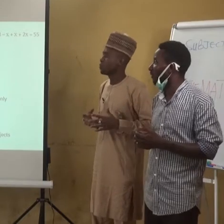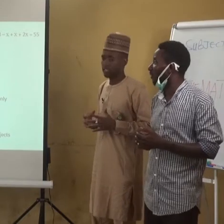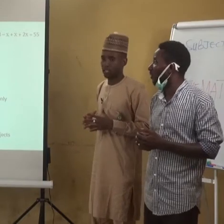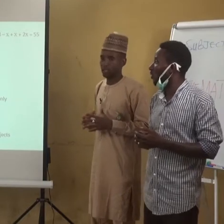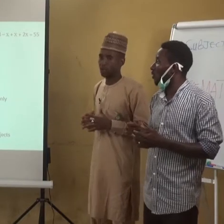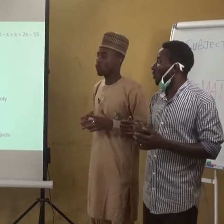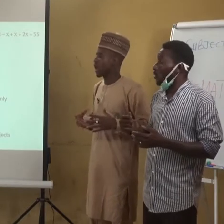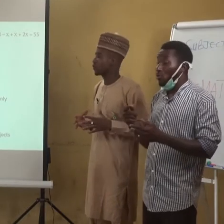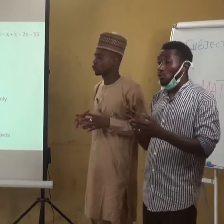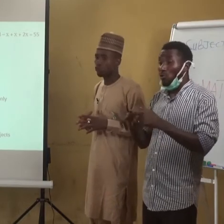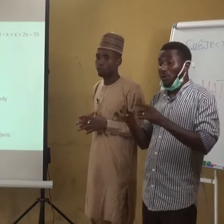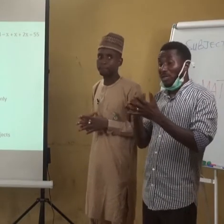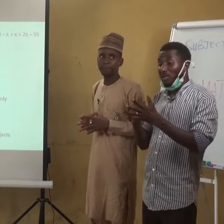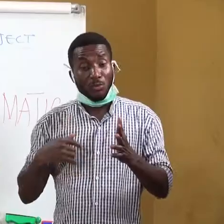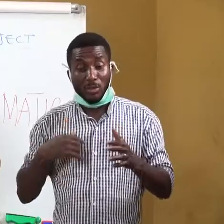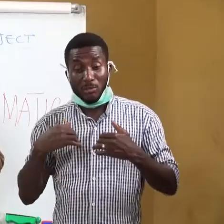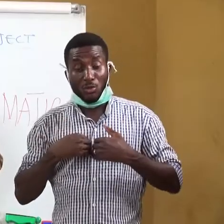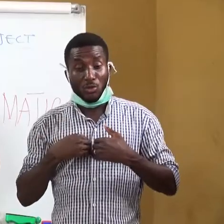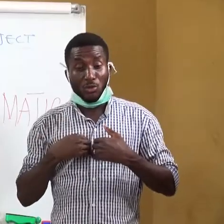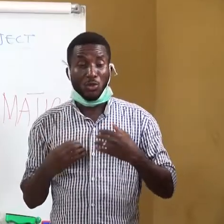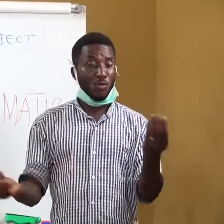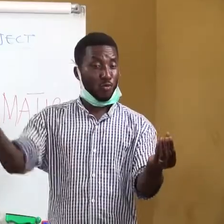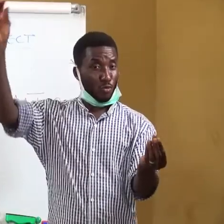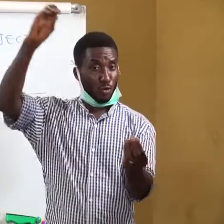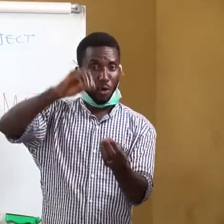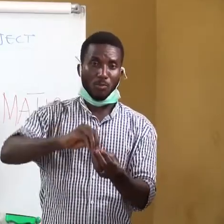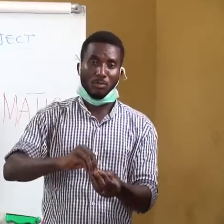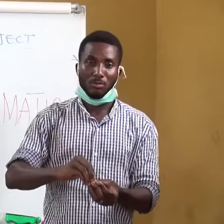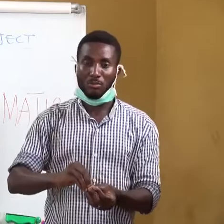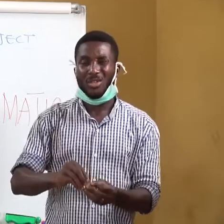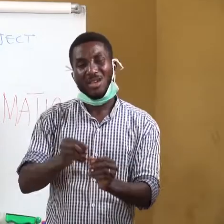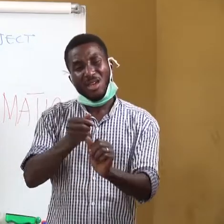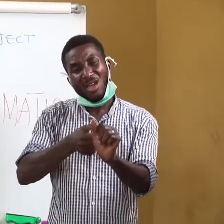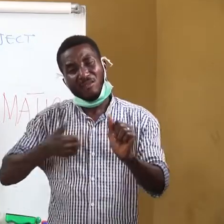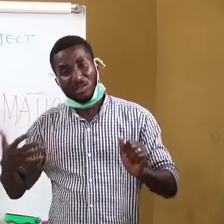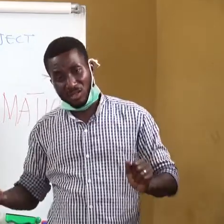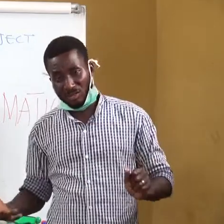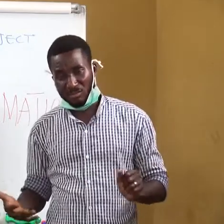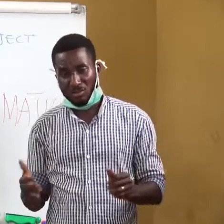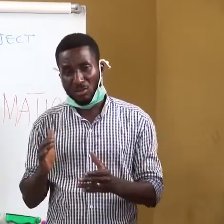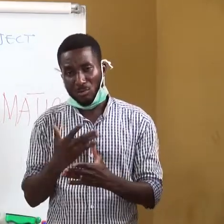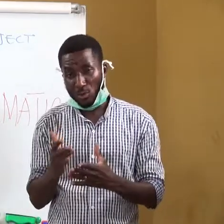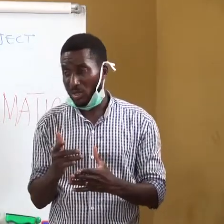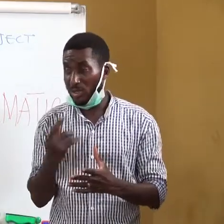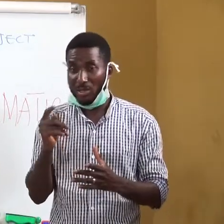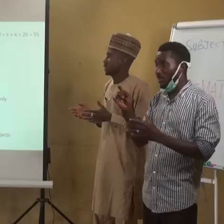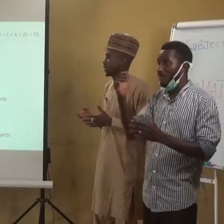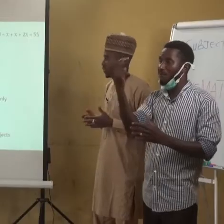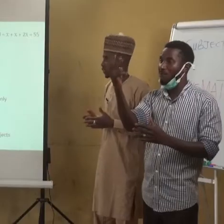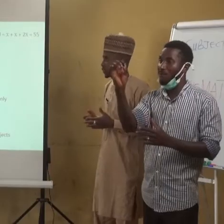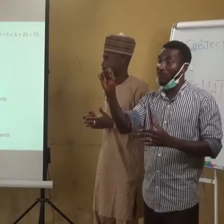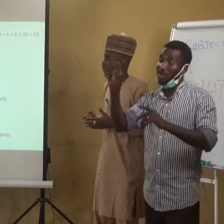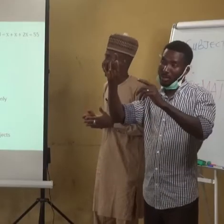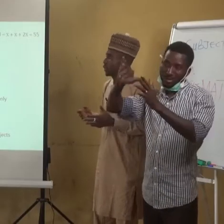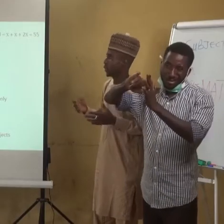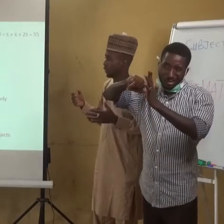we have to sum everything within the Venn diagram, that